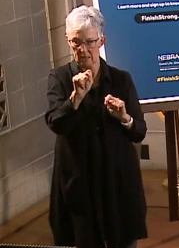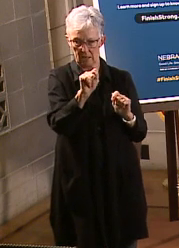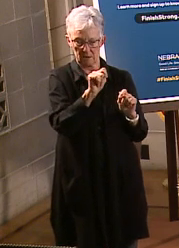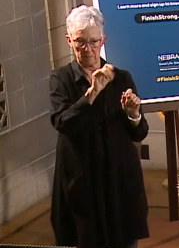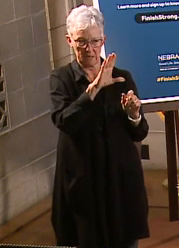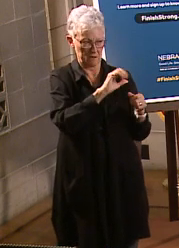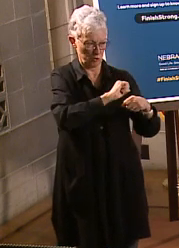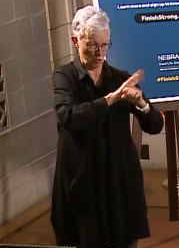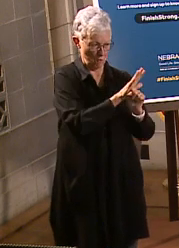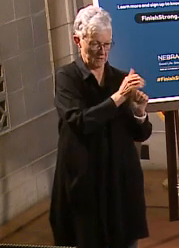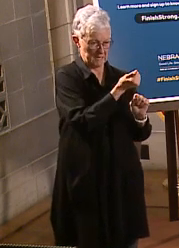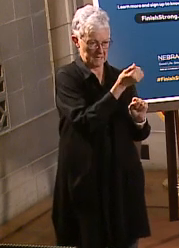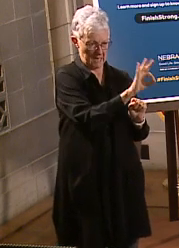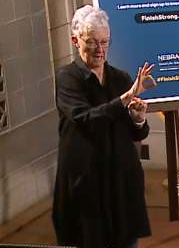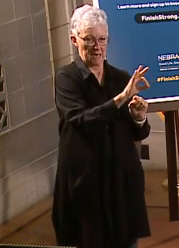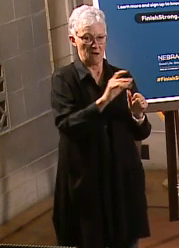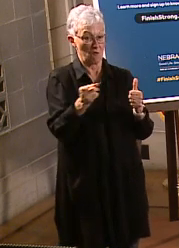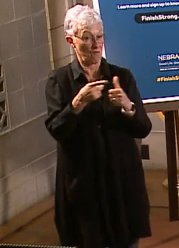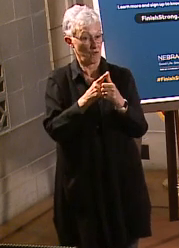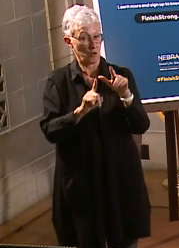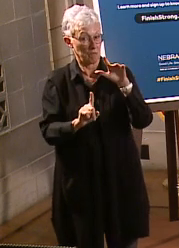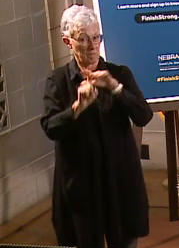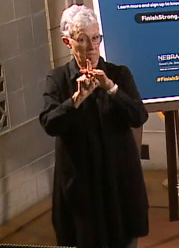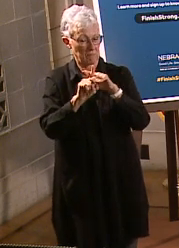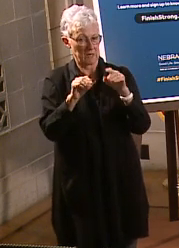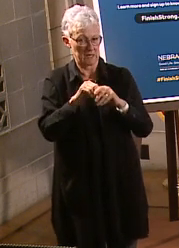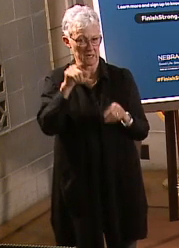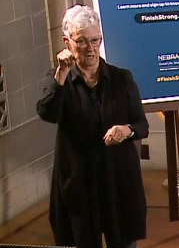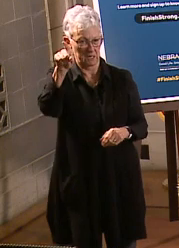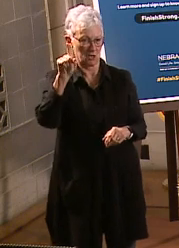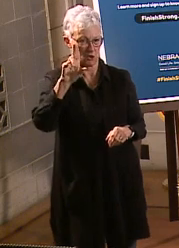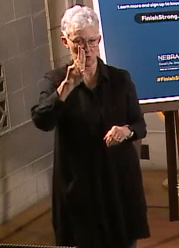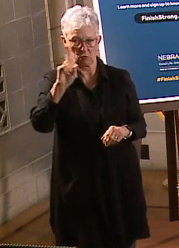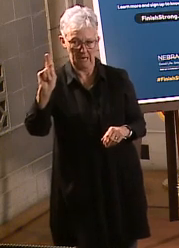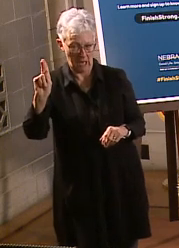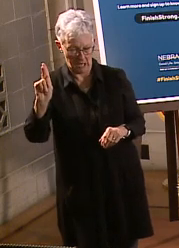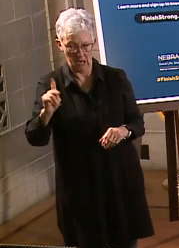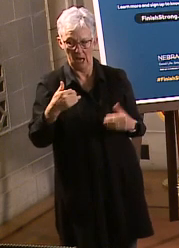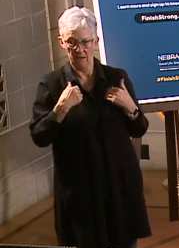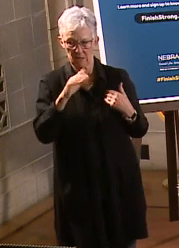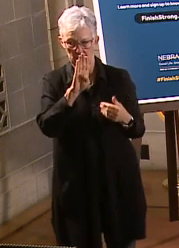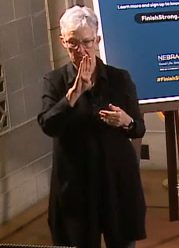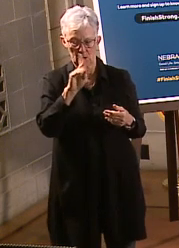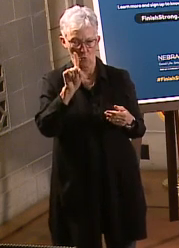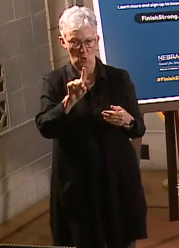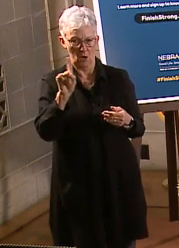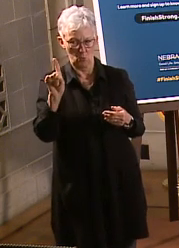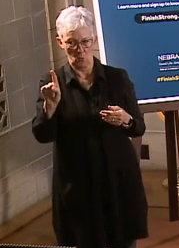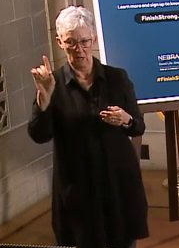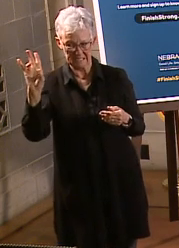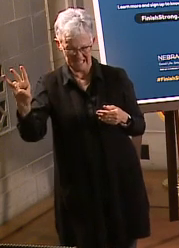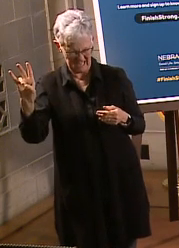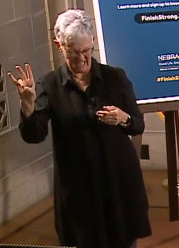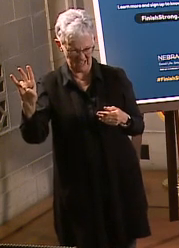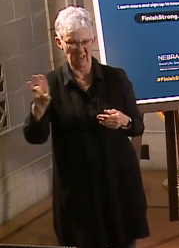where the United Kingdom had a variant called the B.1.1.7 variant, and that's the one that became the predominant strain over